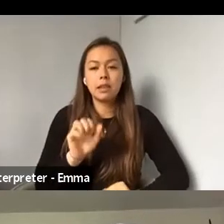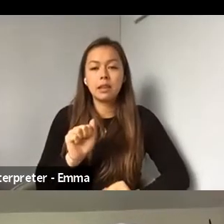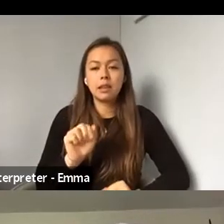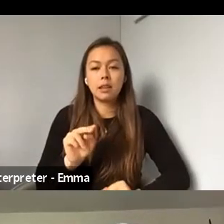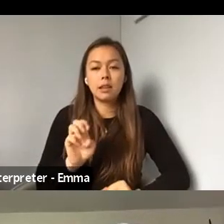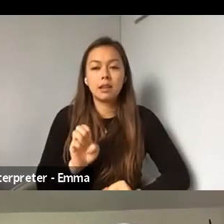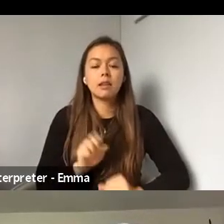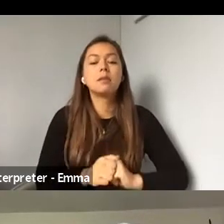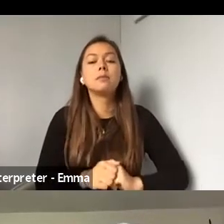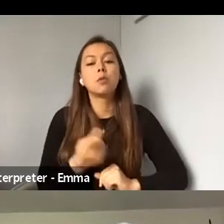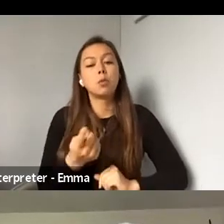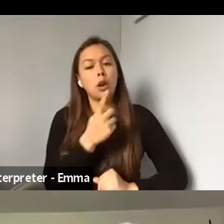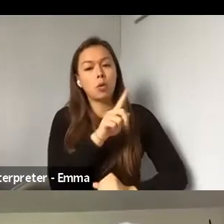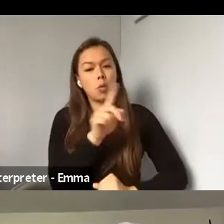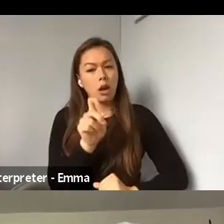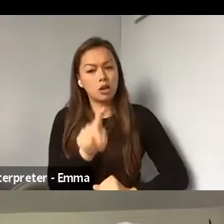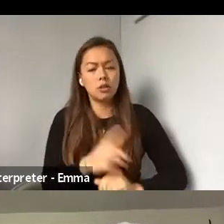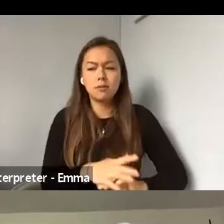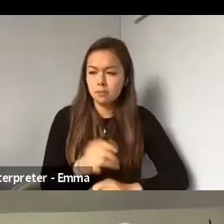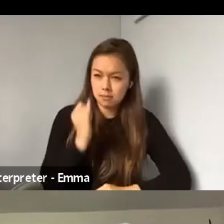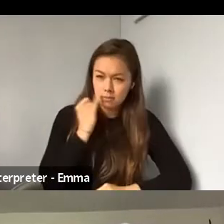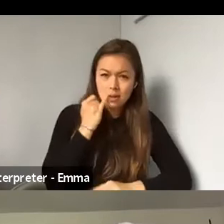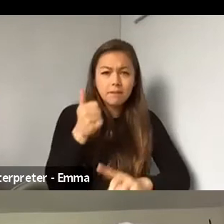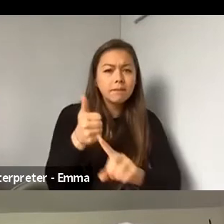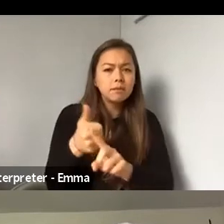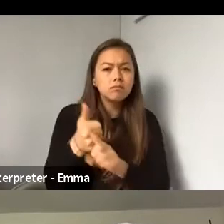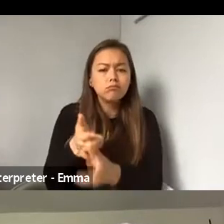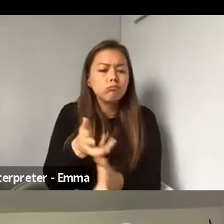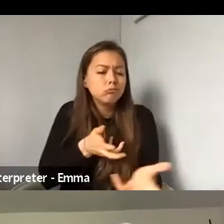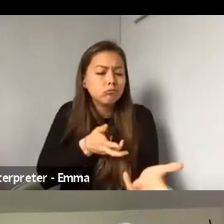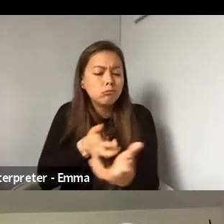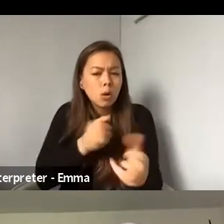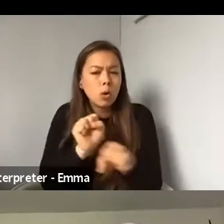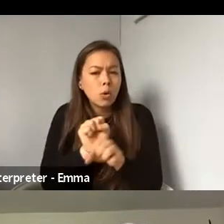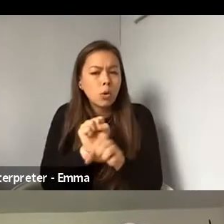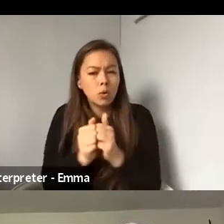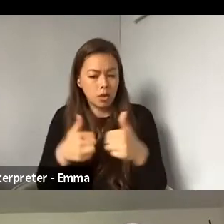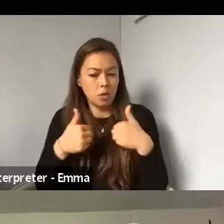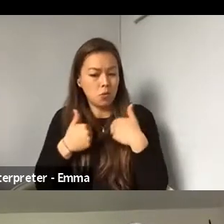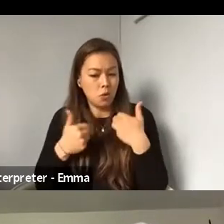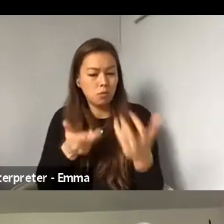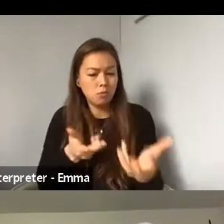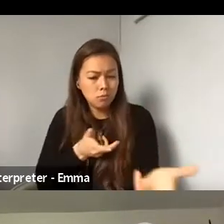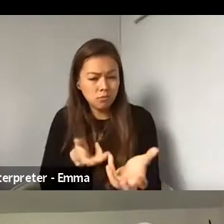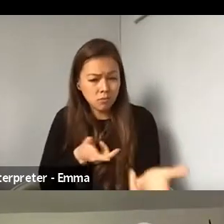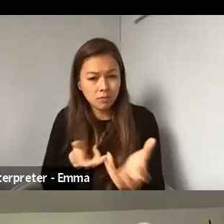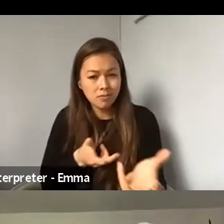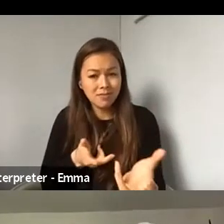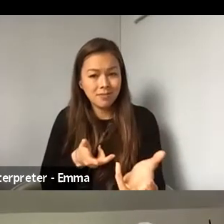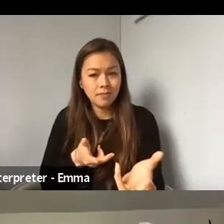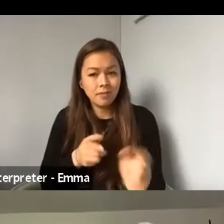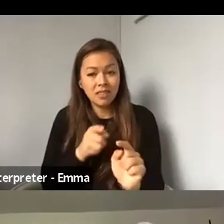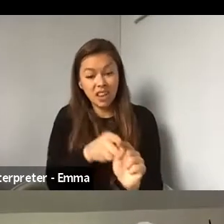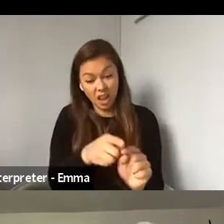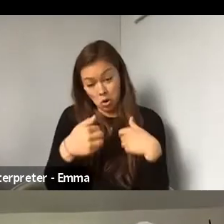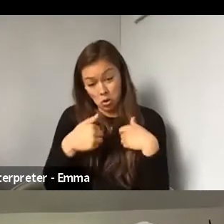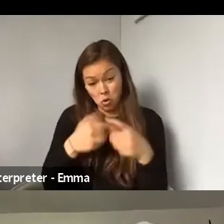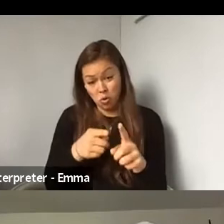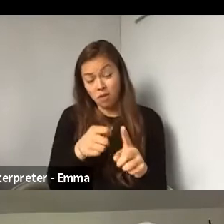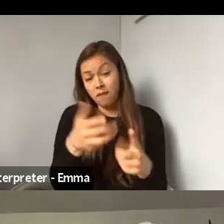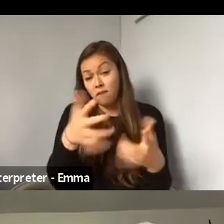you're working with youth who have experienced or who have caused sexual harm, how do you successfully support youth in unlearning